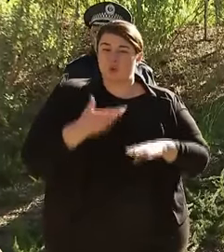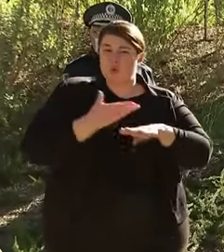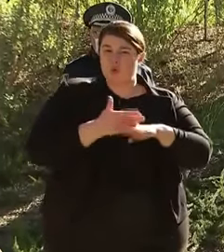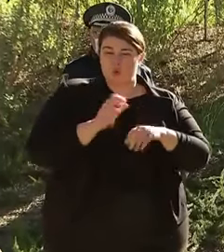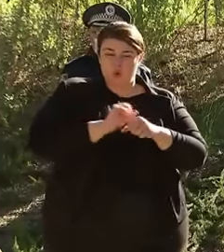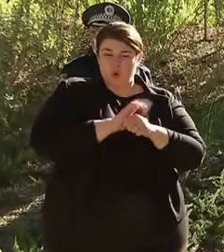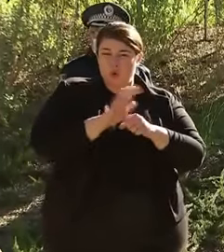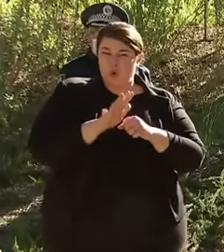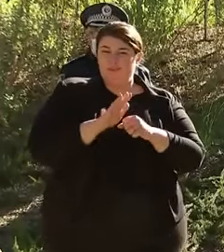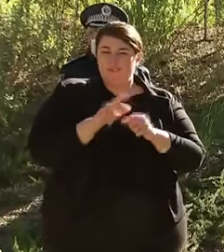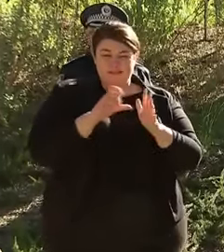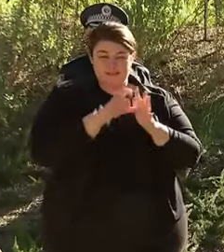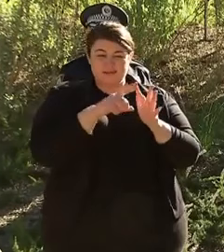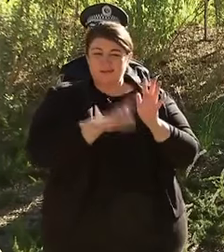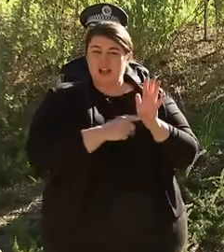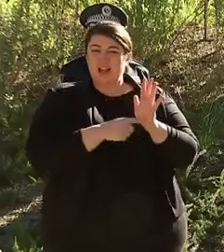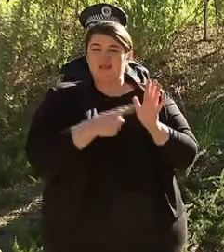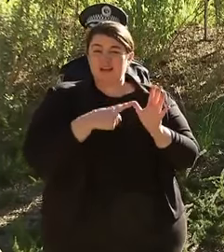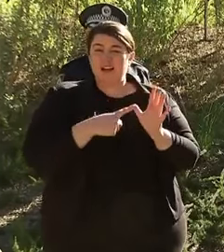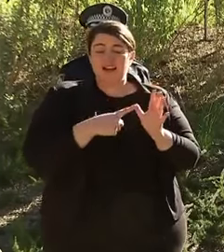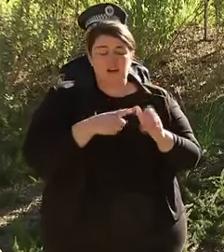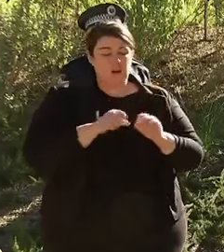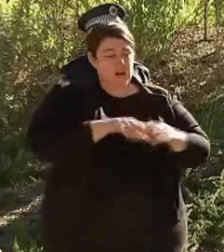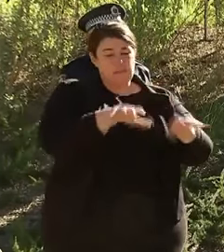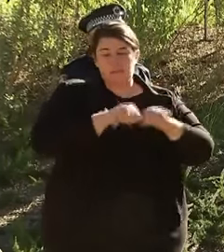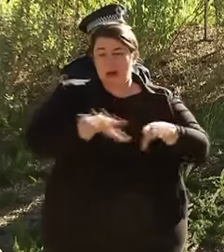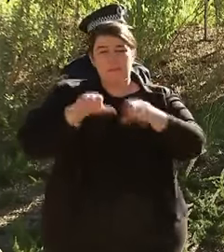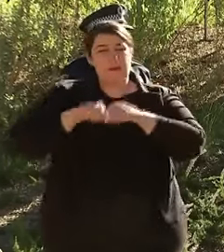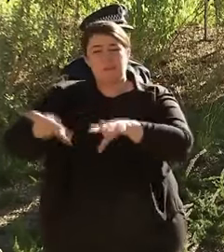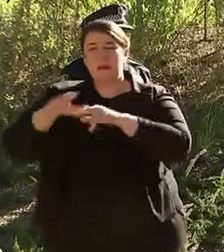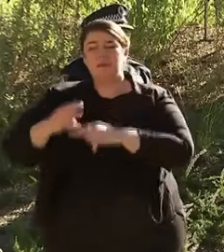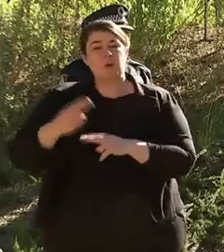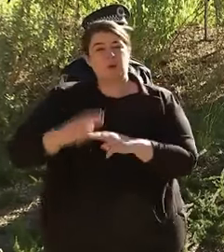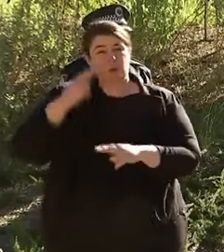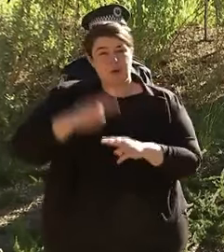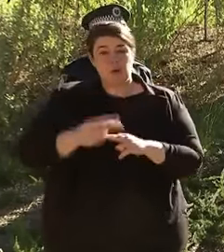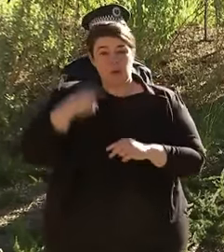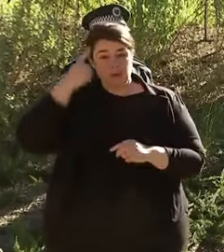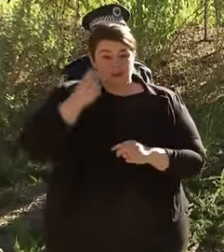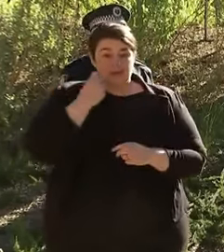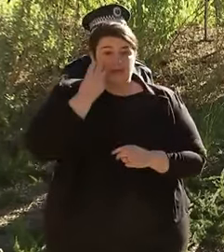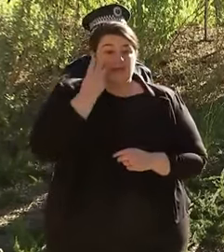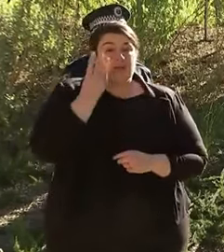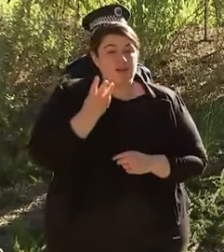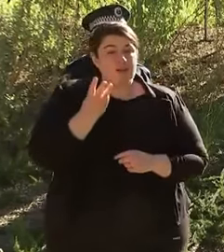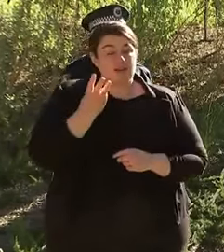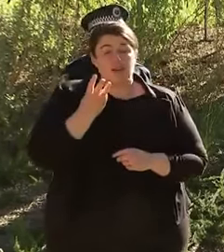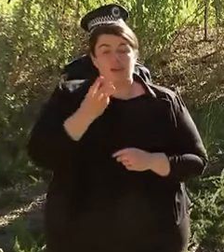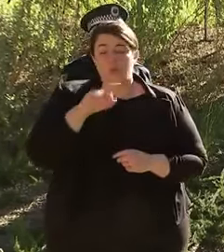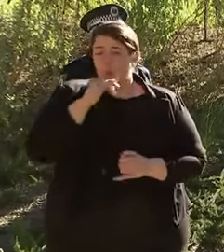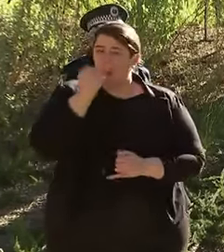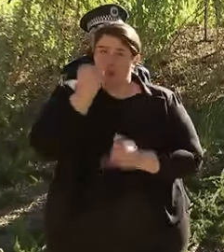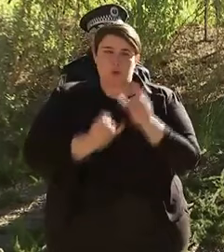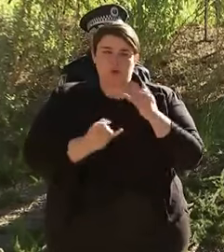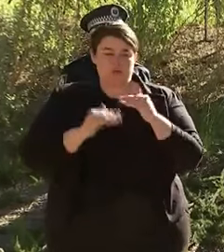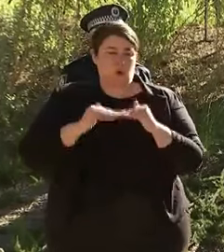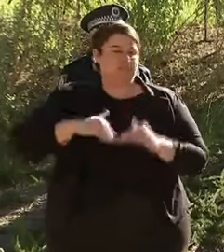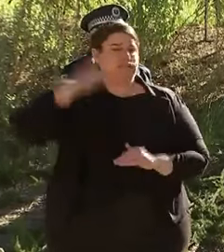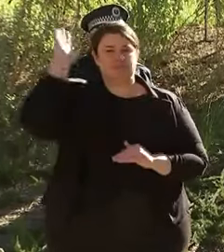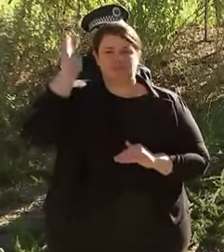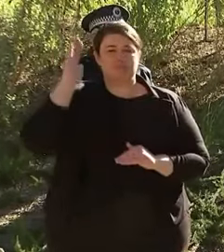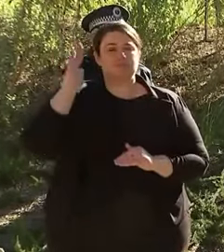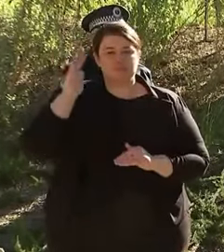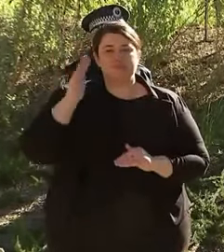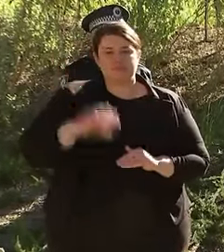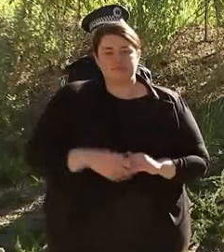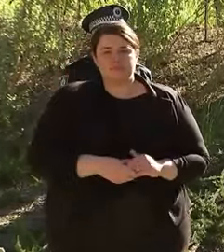virus is, we do anticipate that in the next few days, case numbers are likely to increase even beyond what we've seen today, because we